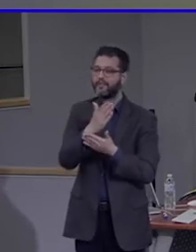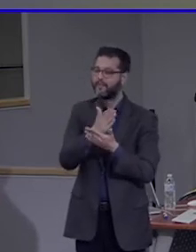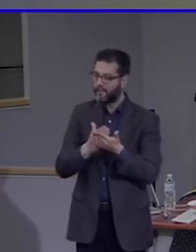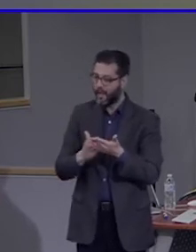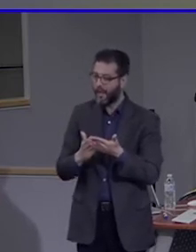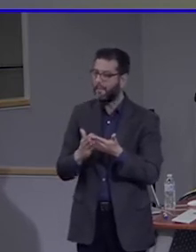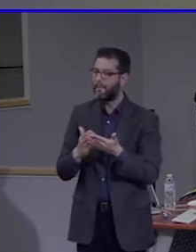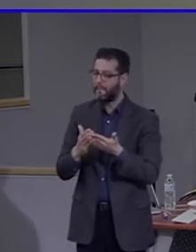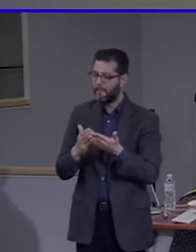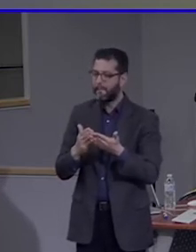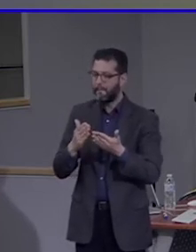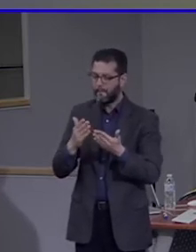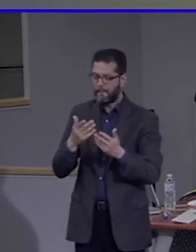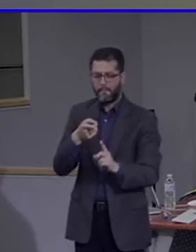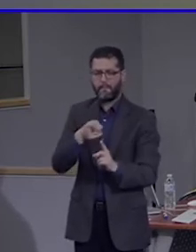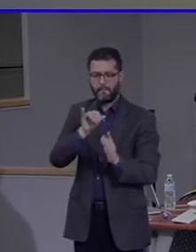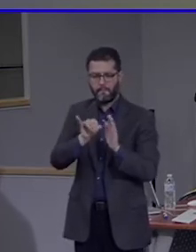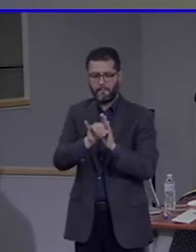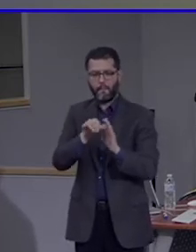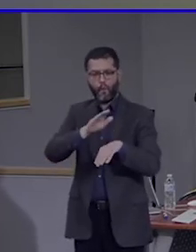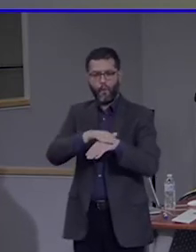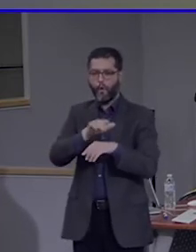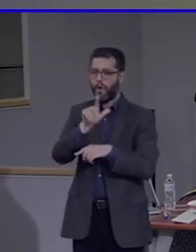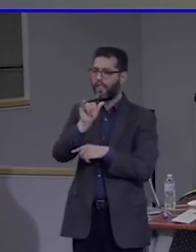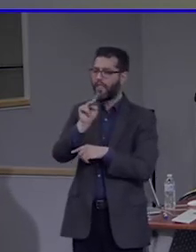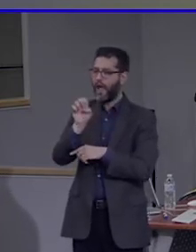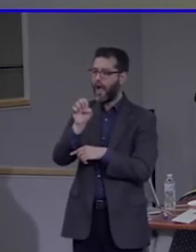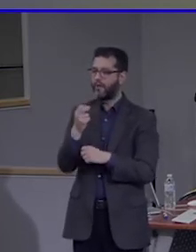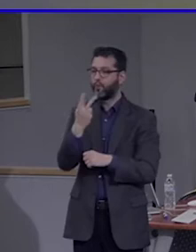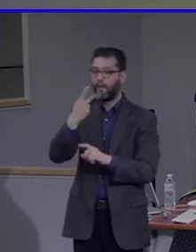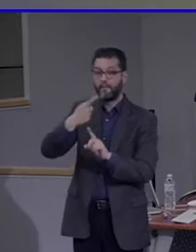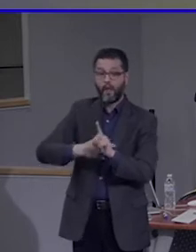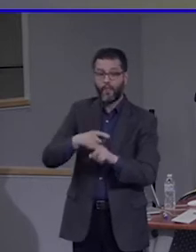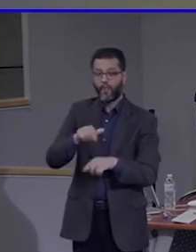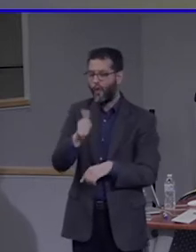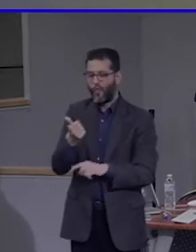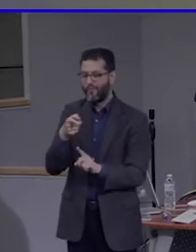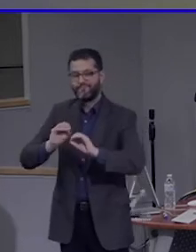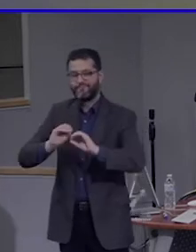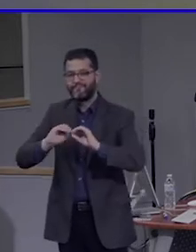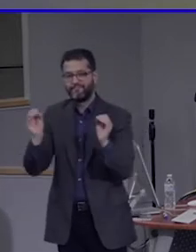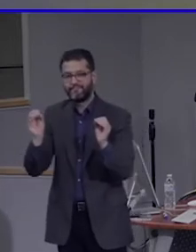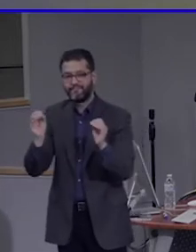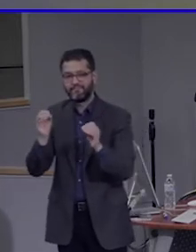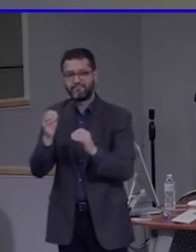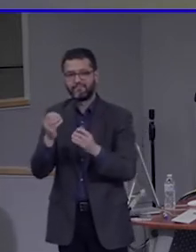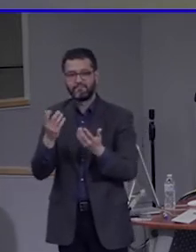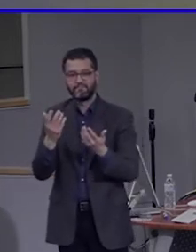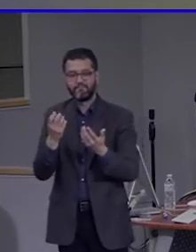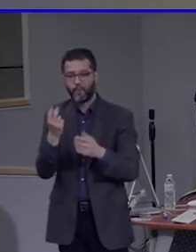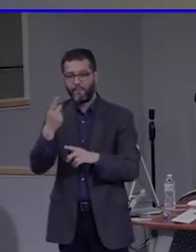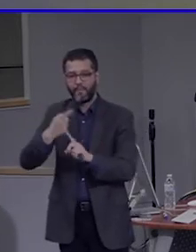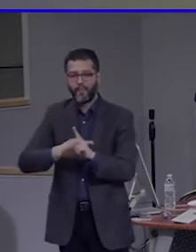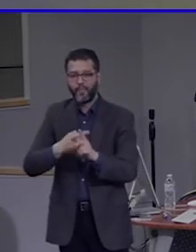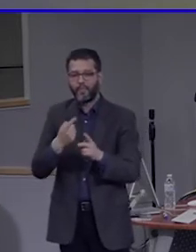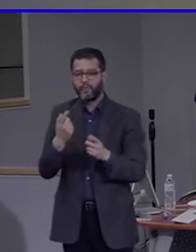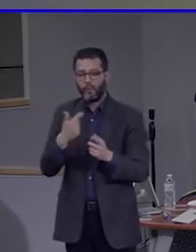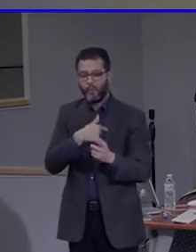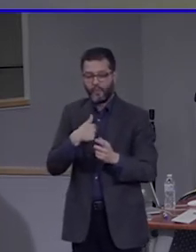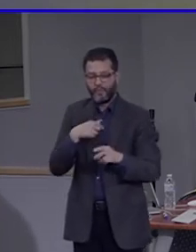came on line by 12 months and others didn't so there's certainly something more